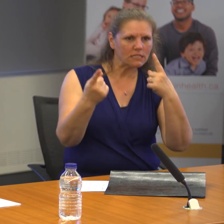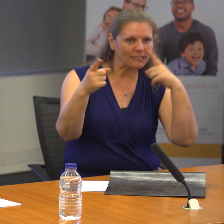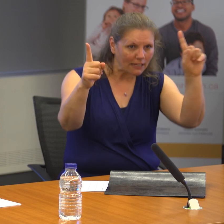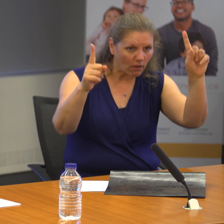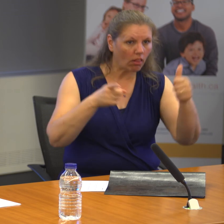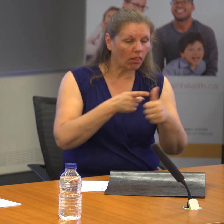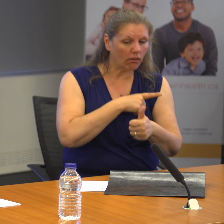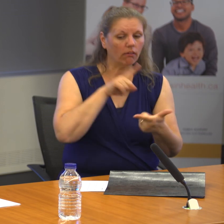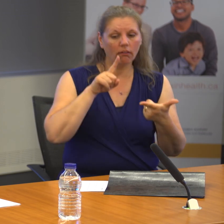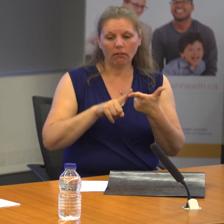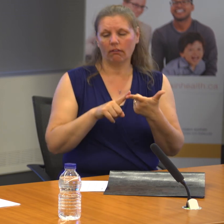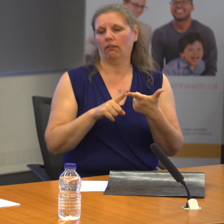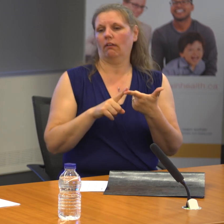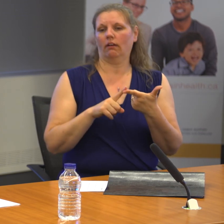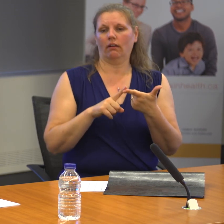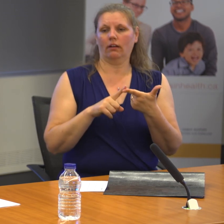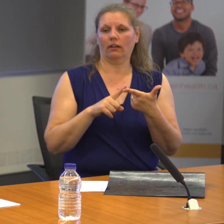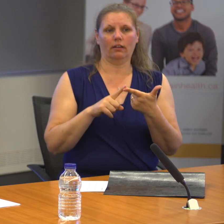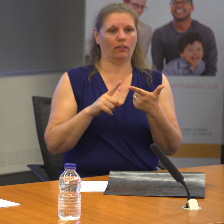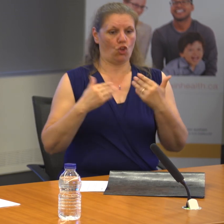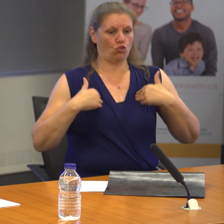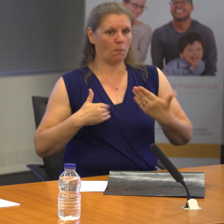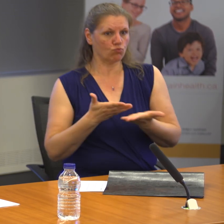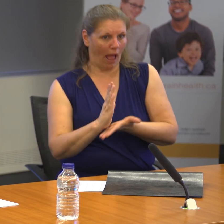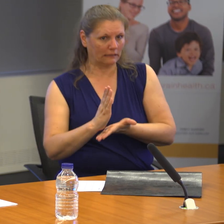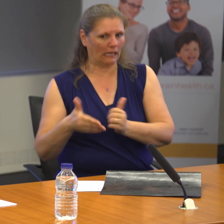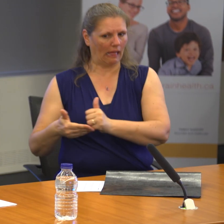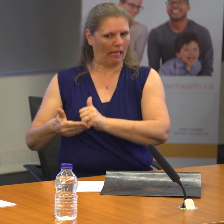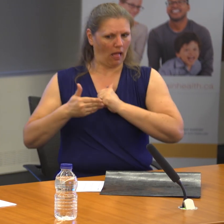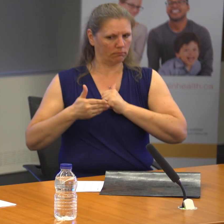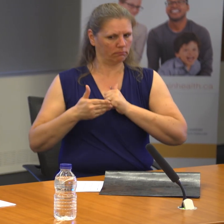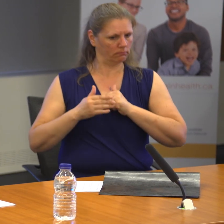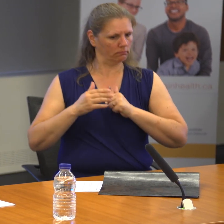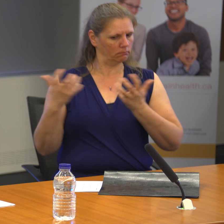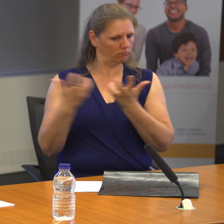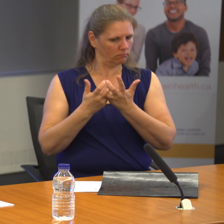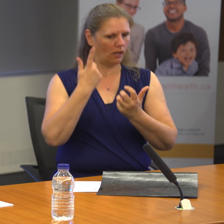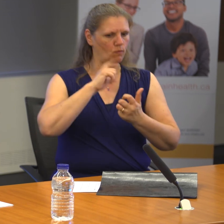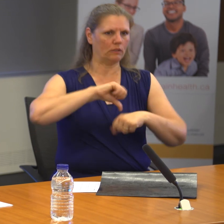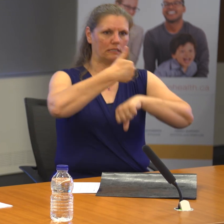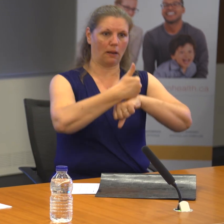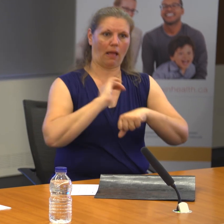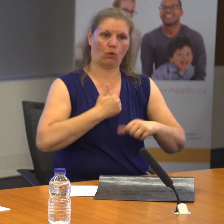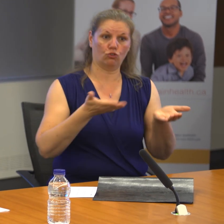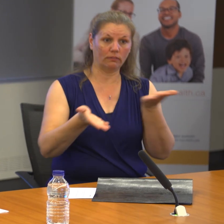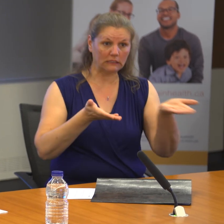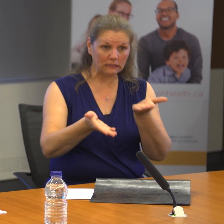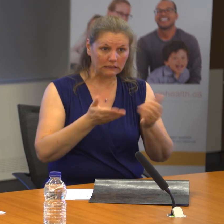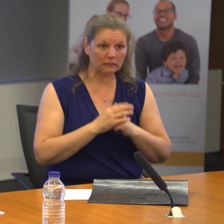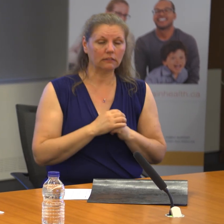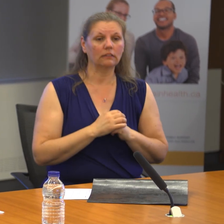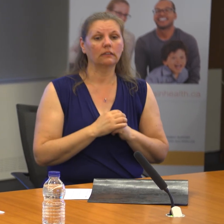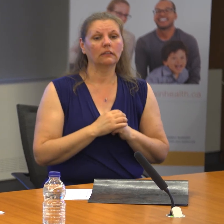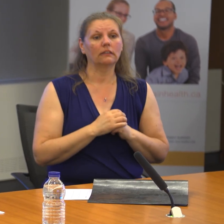was using international human rights guidelines to guide services. But to ask